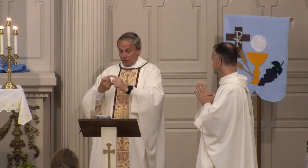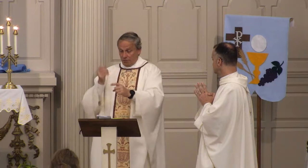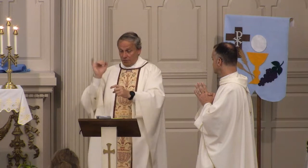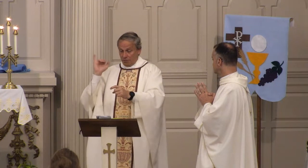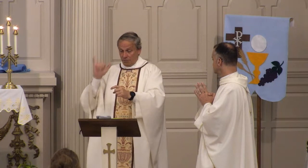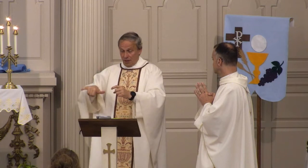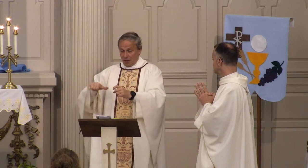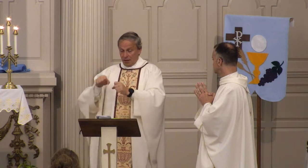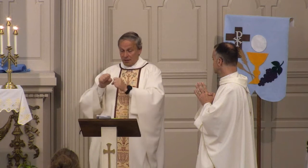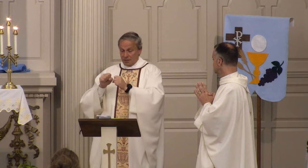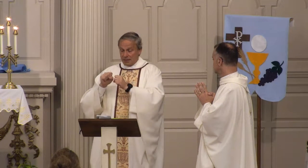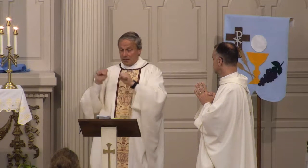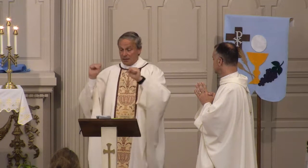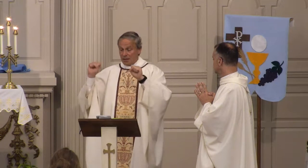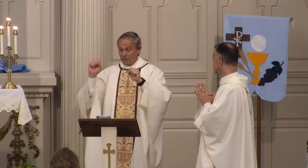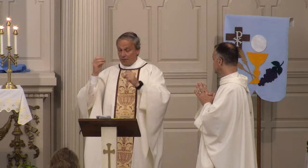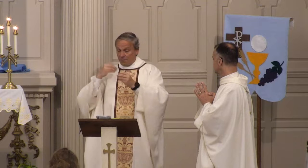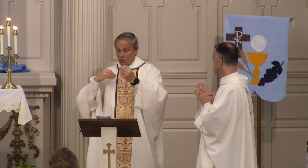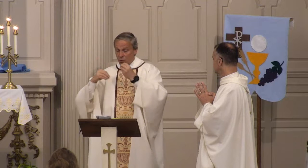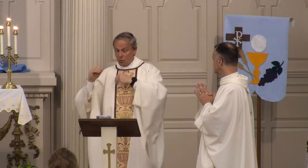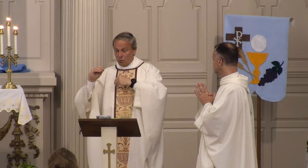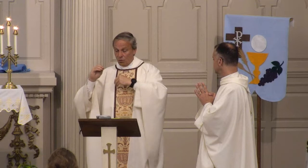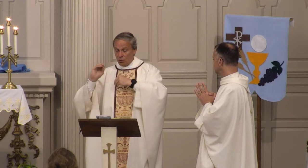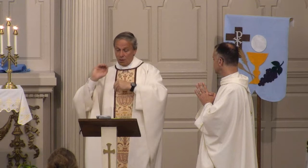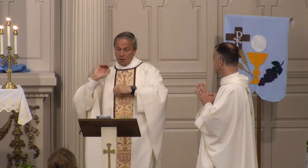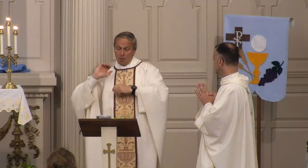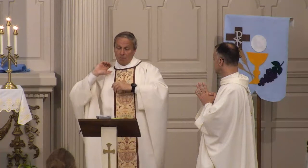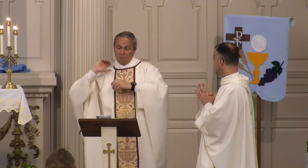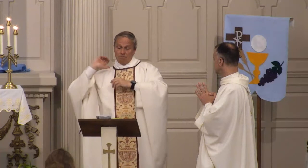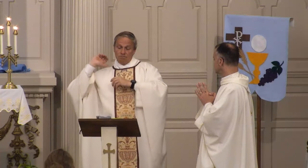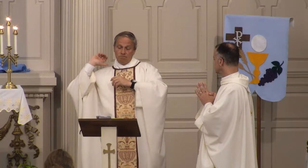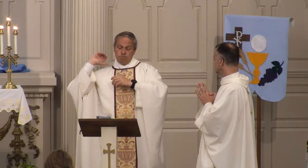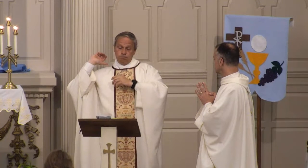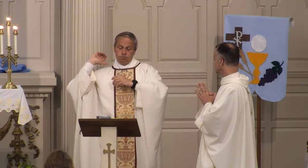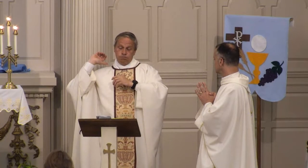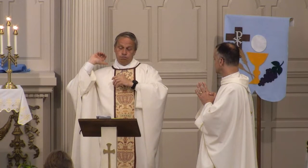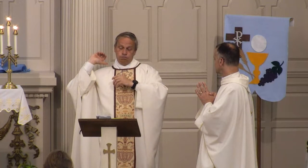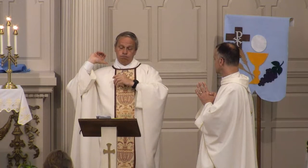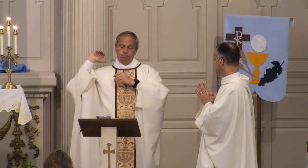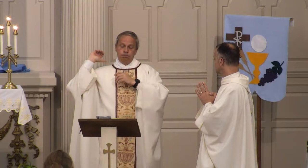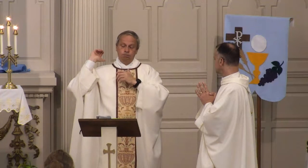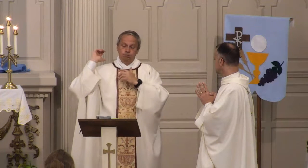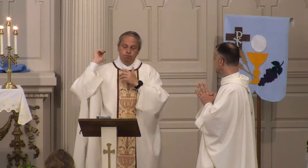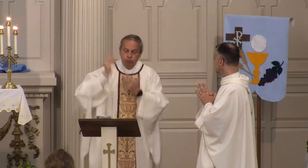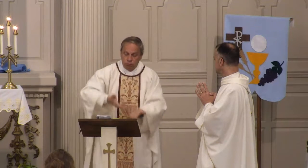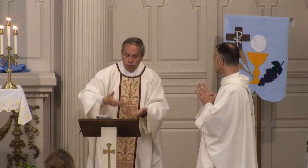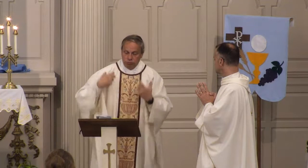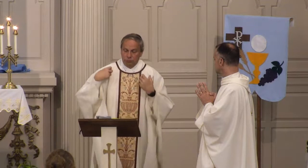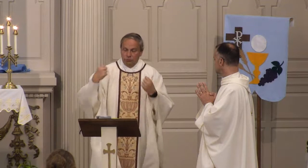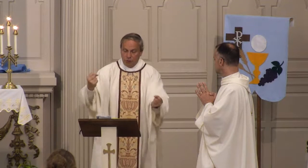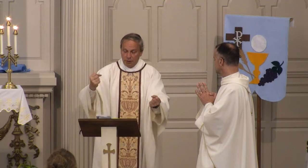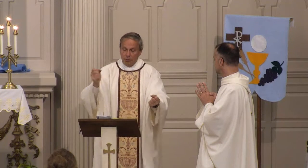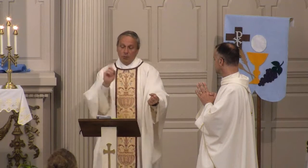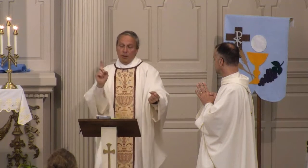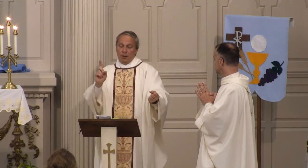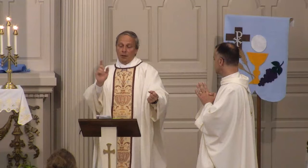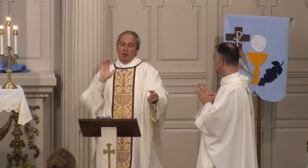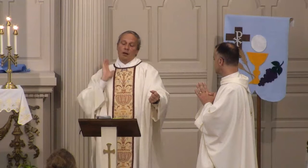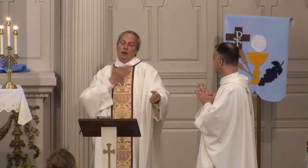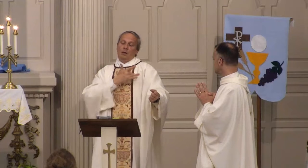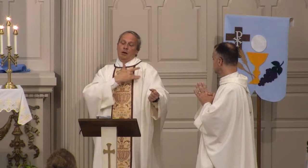and pour into our hearts the strength of this saving food,